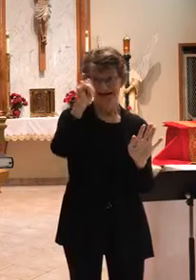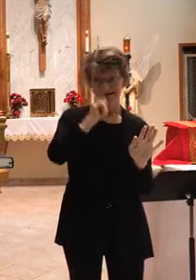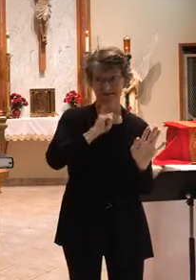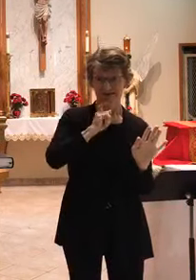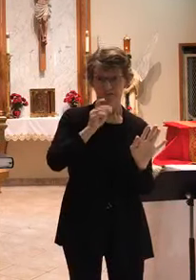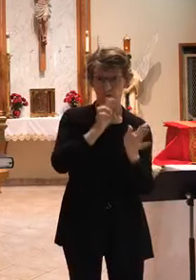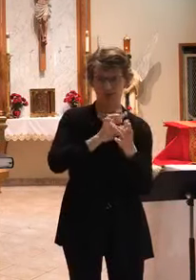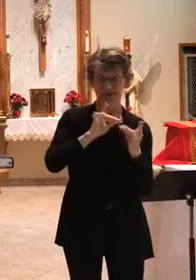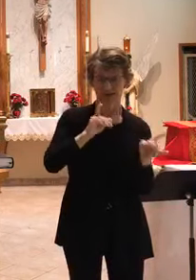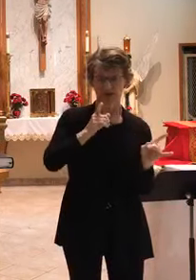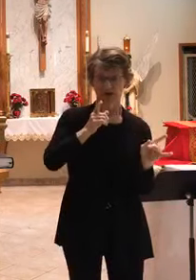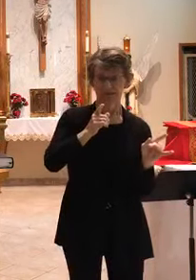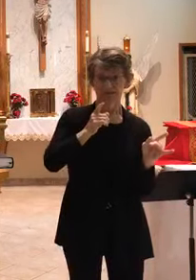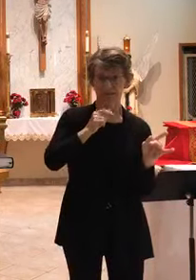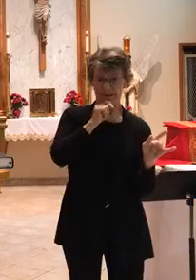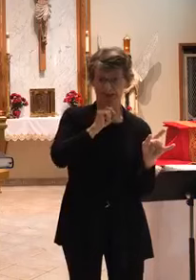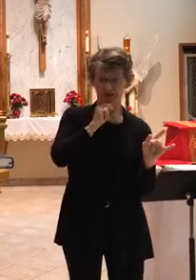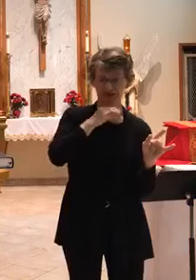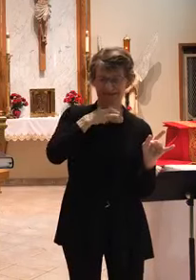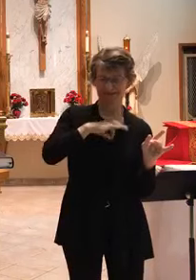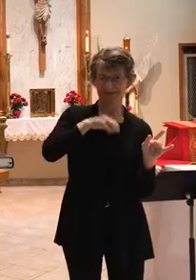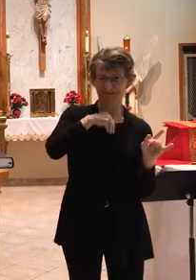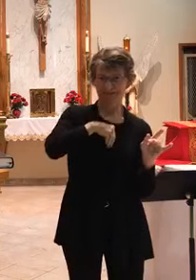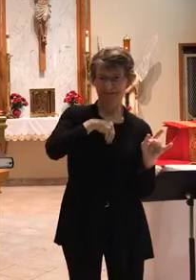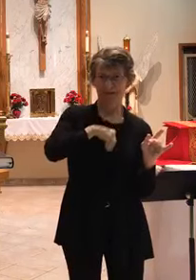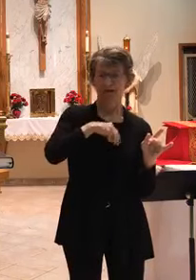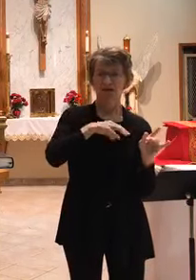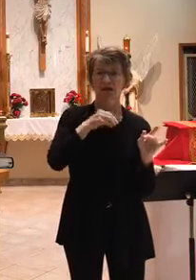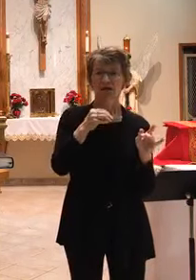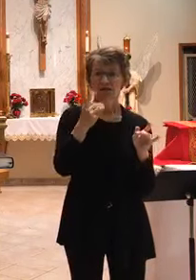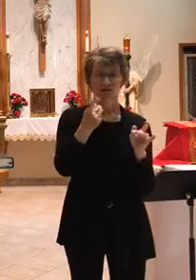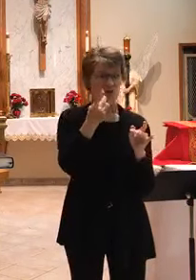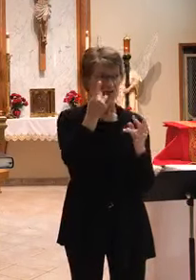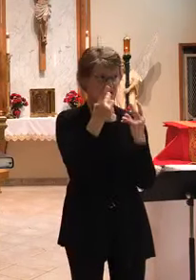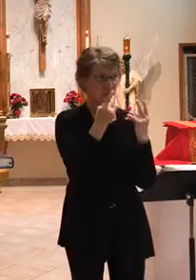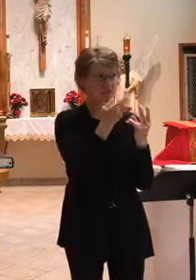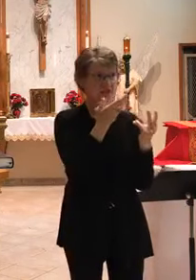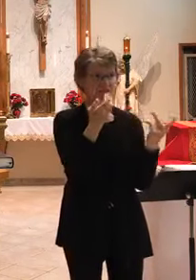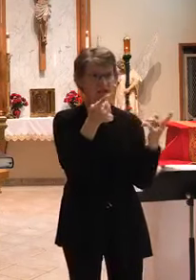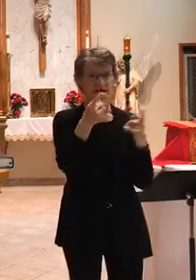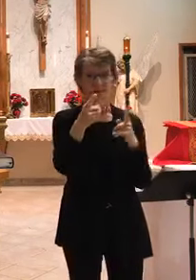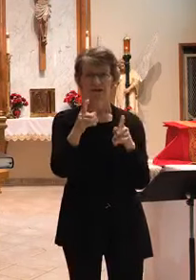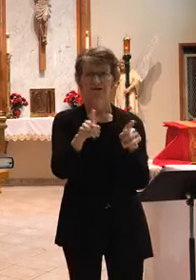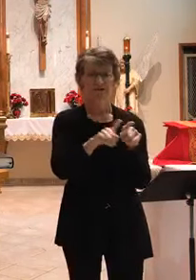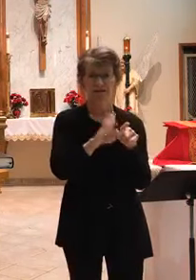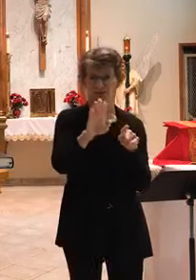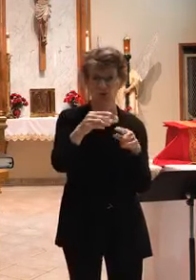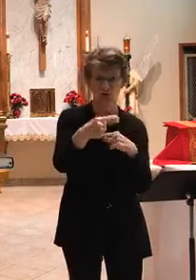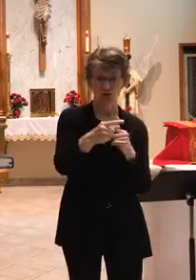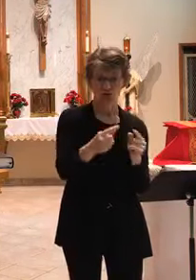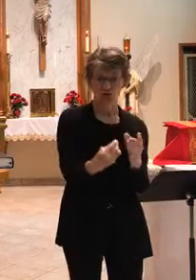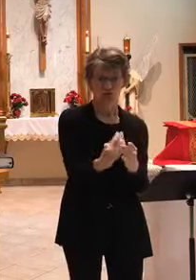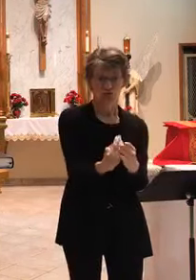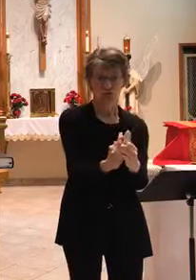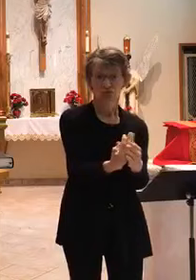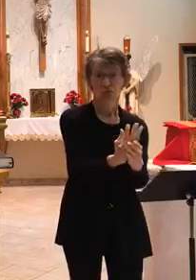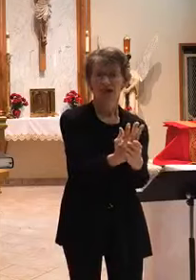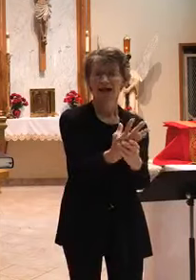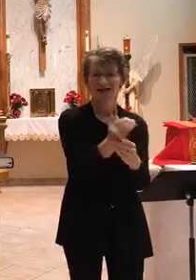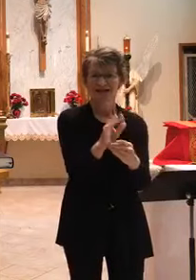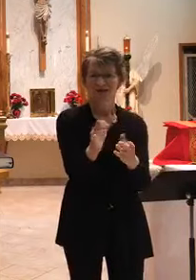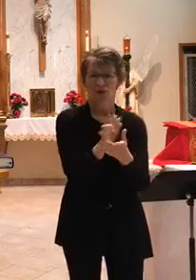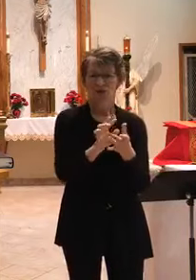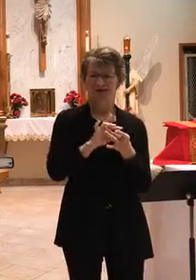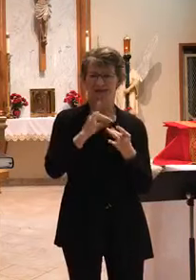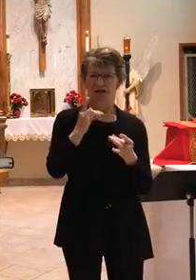all of a sudden you start to see things happening. It's almost like those little beans shooting up all of a sudden, and that's the Holy